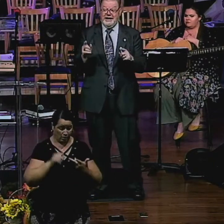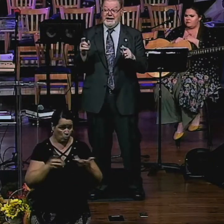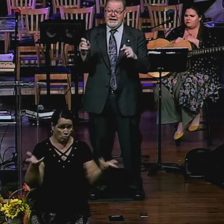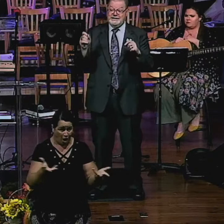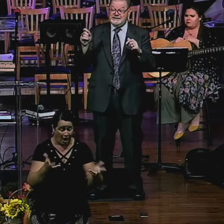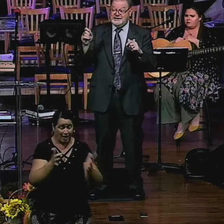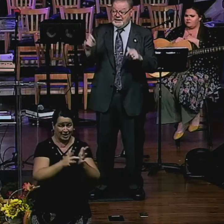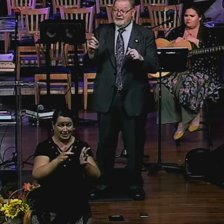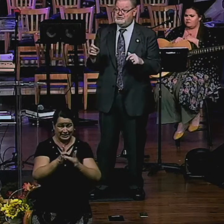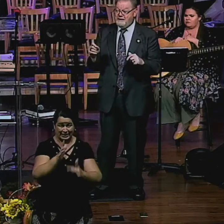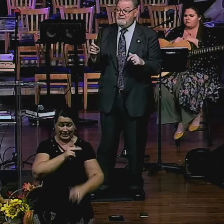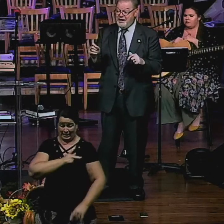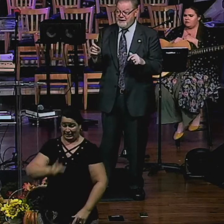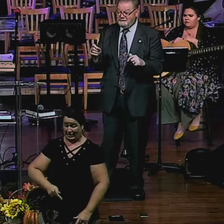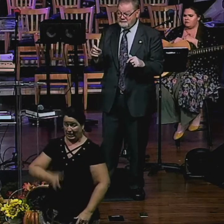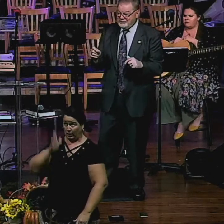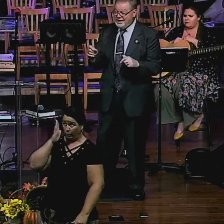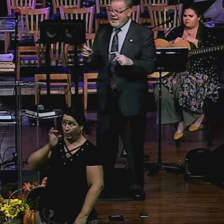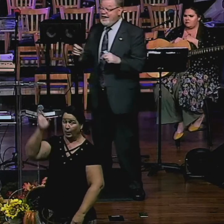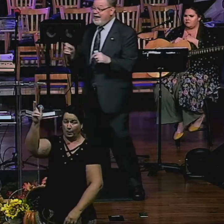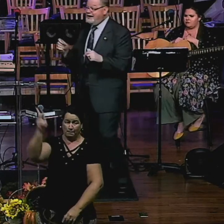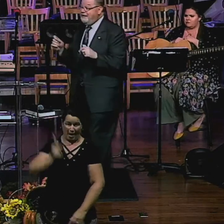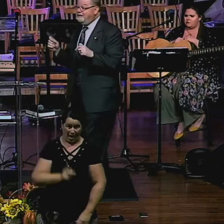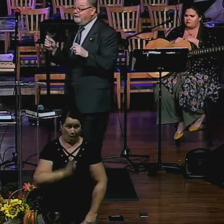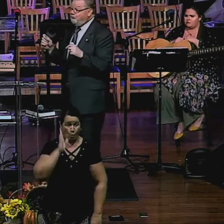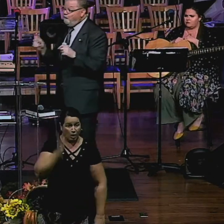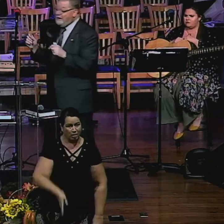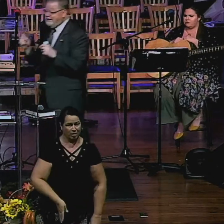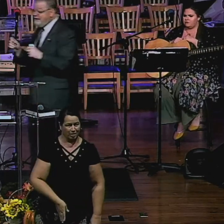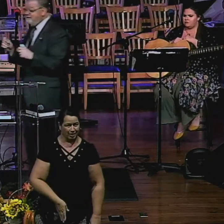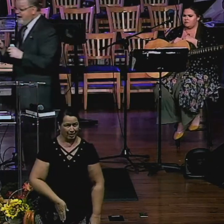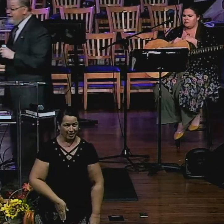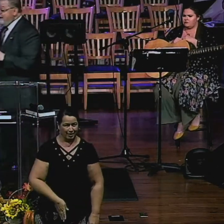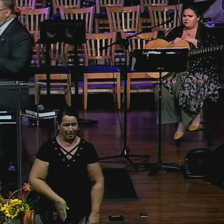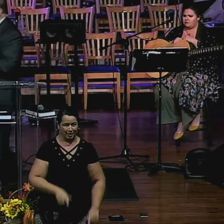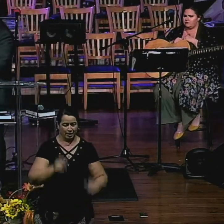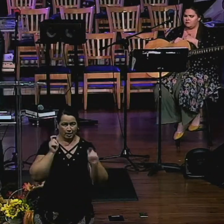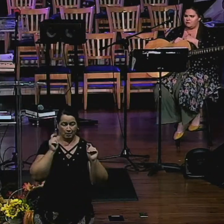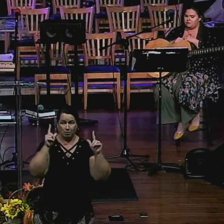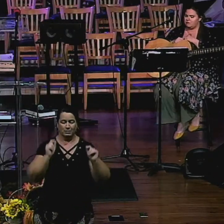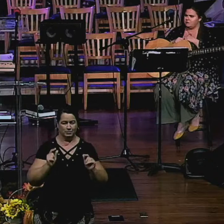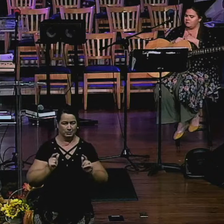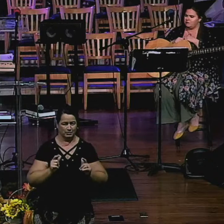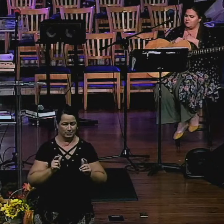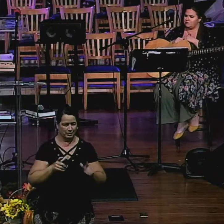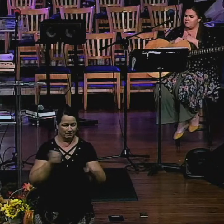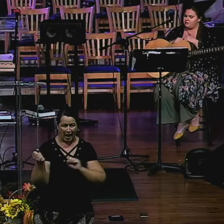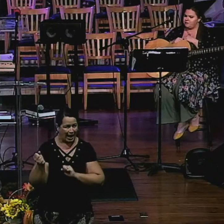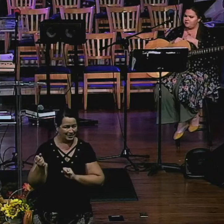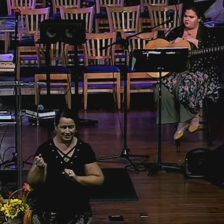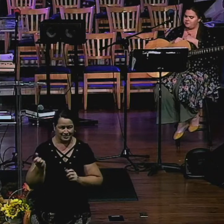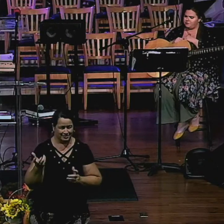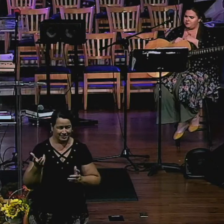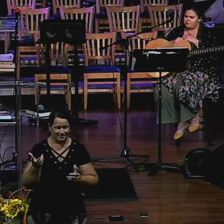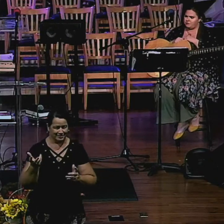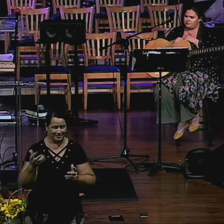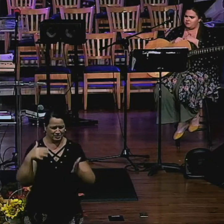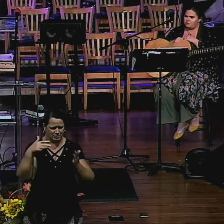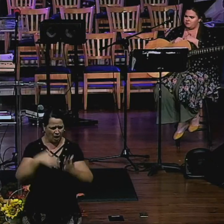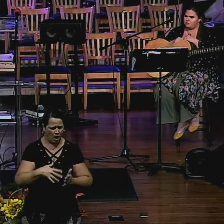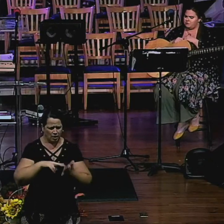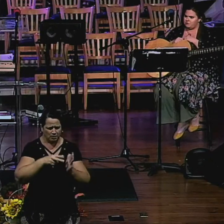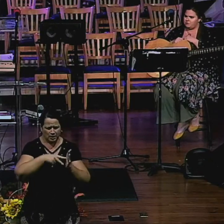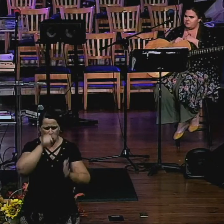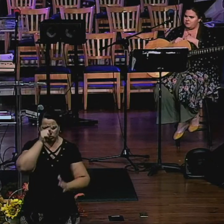gospel, he is the King who's coming back, and in the twinkling of an eye. Now, here's what scholars who study that out in the